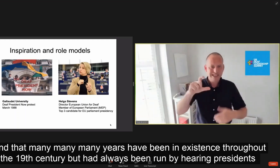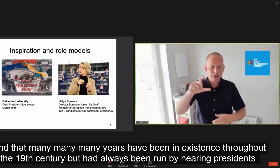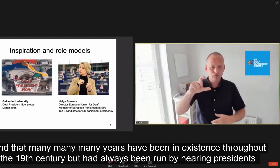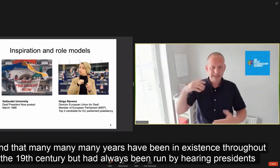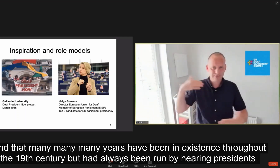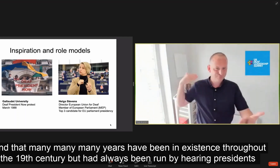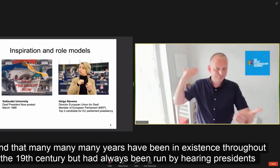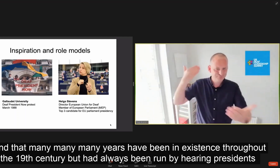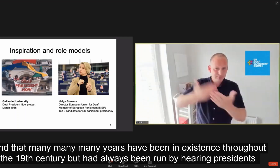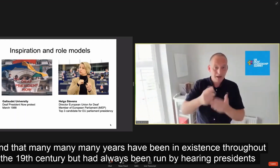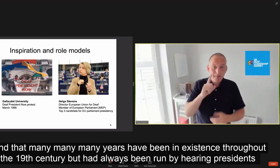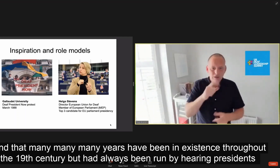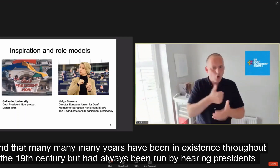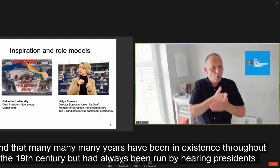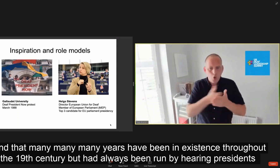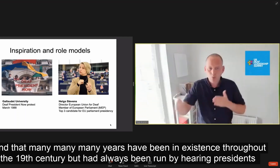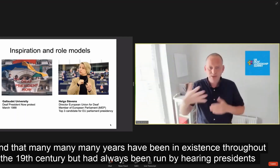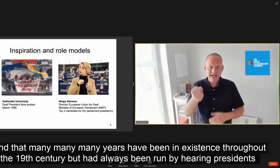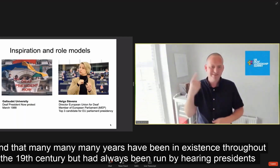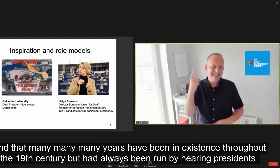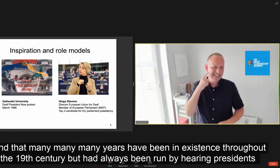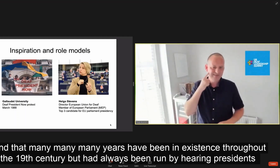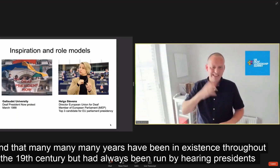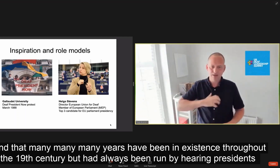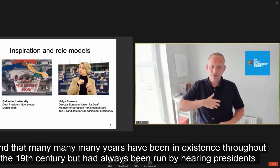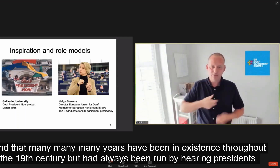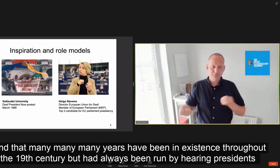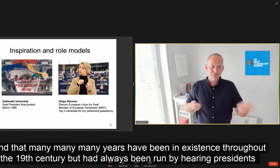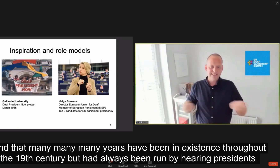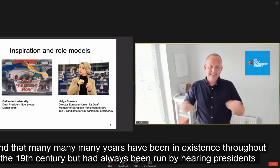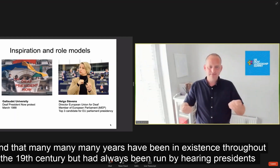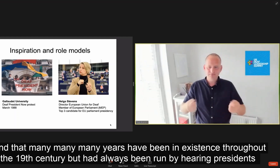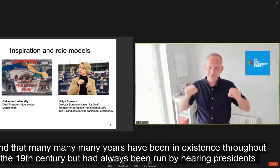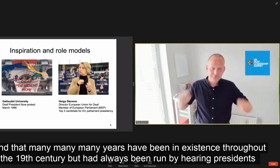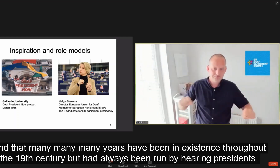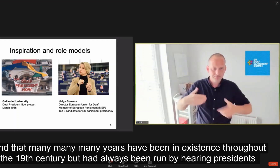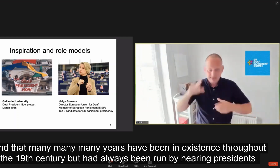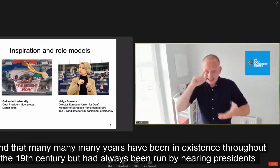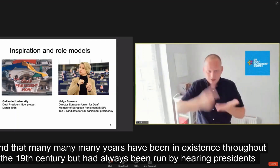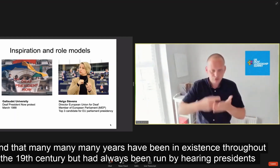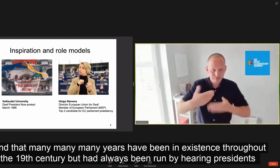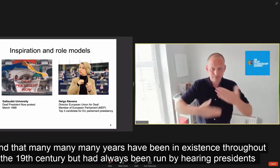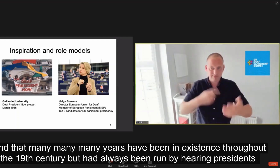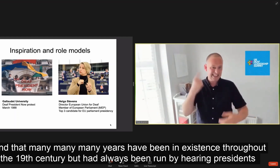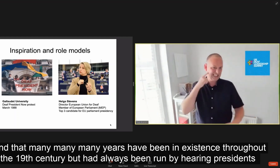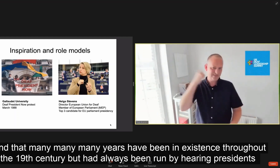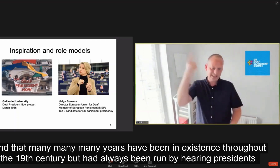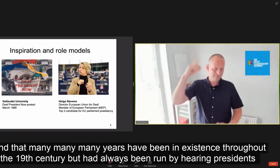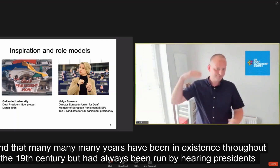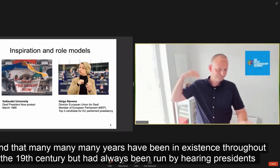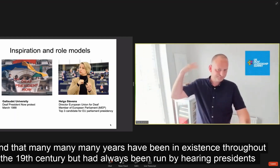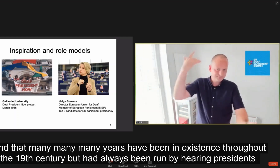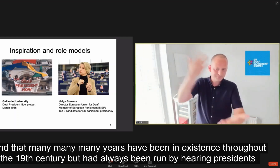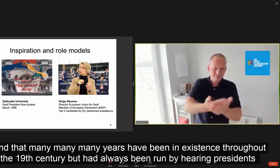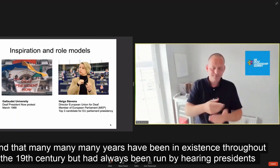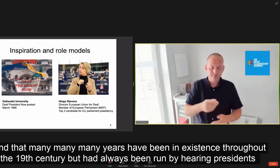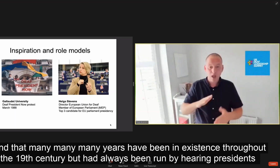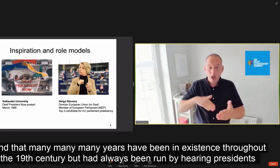for many years, it had been in existence throughout the 19th century, but had always been run by hearing presidents who made